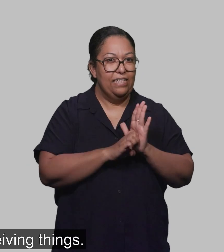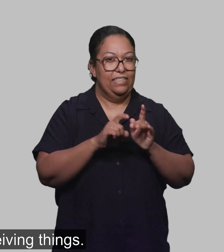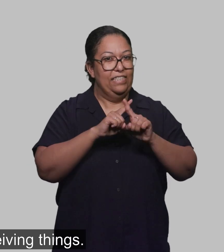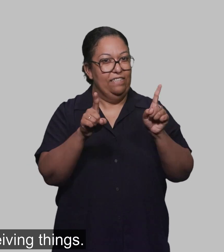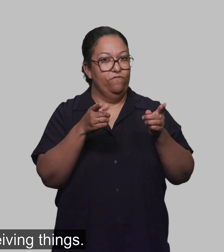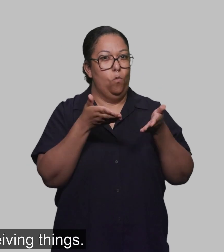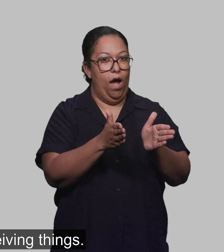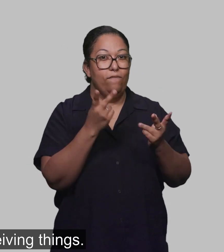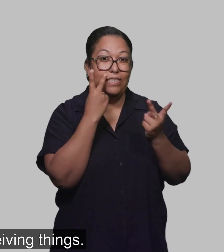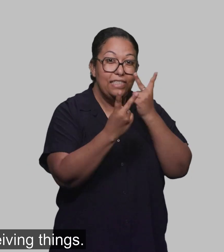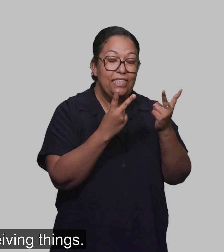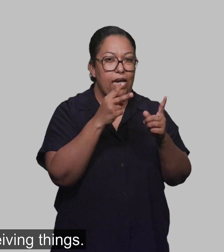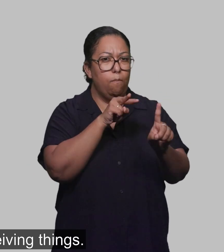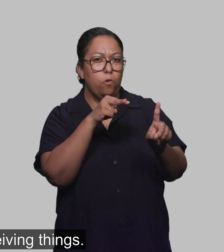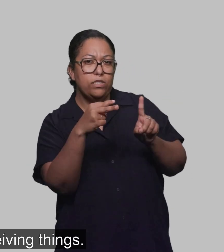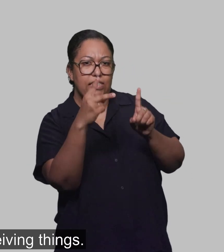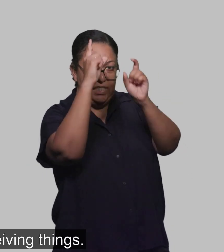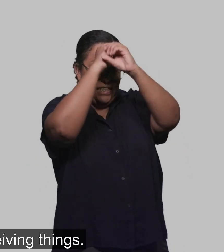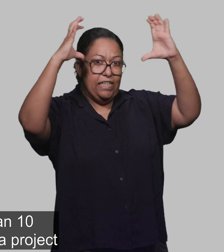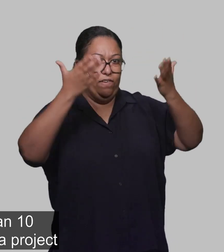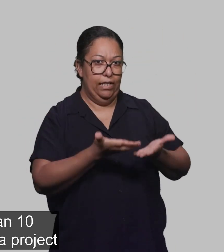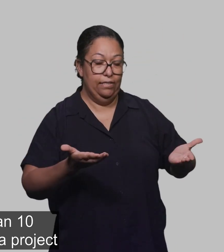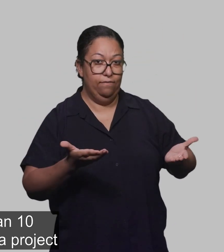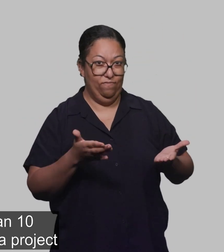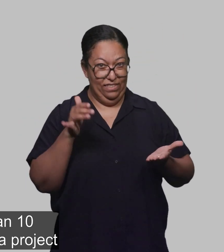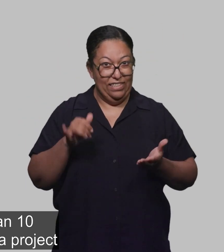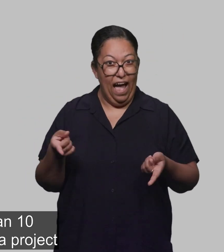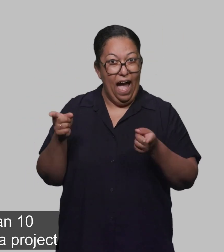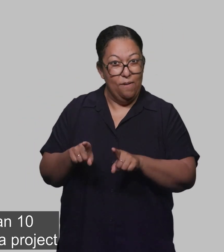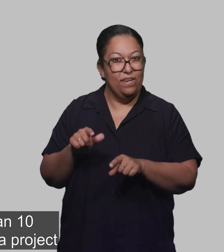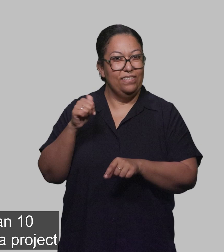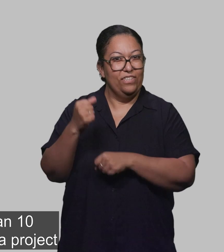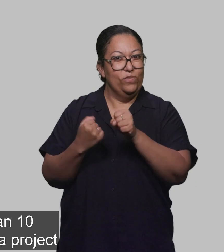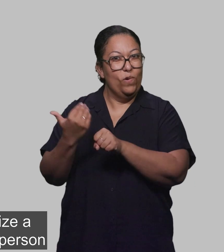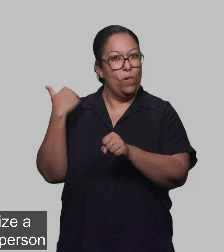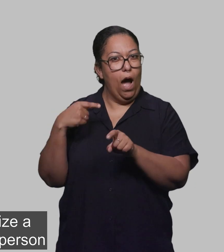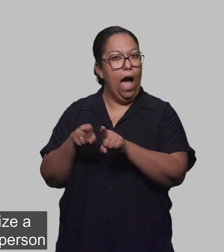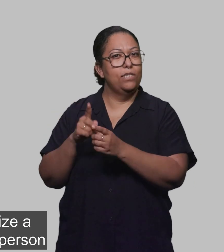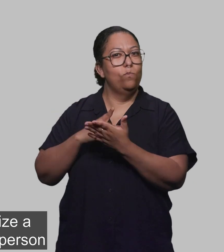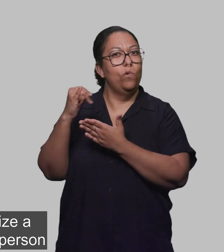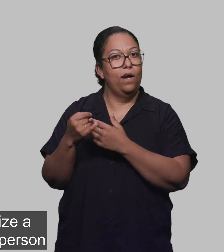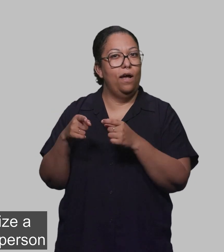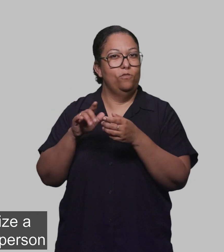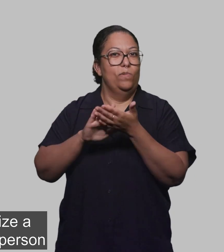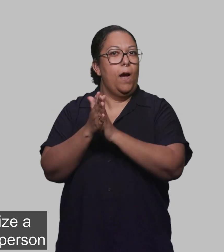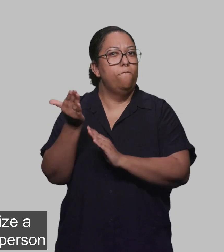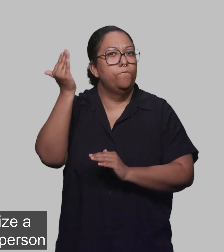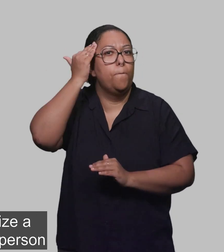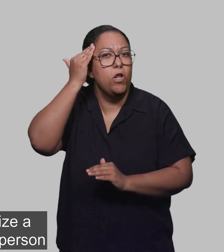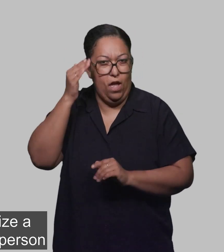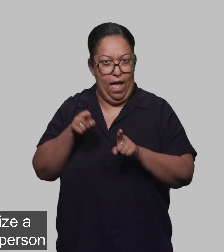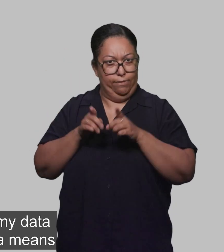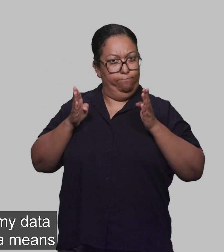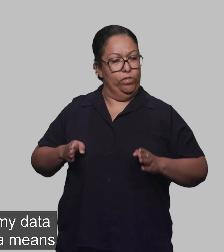of seeing or perceiving things. What began 10 years ago as a project to familiarize a totally